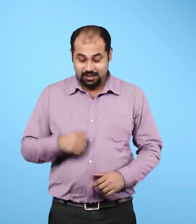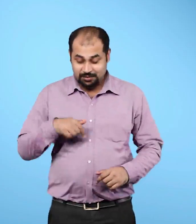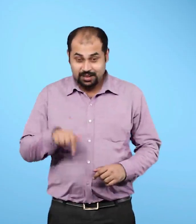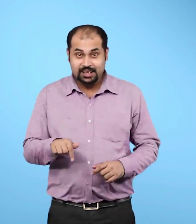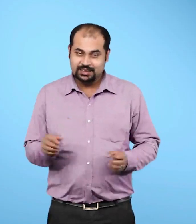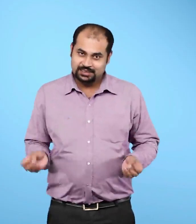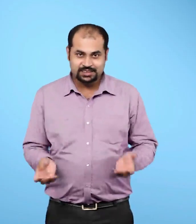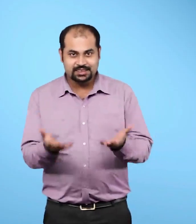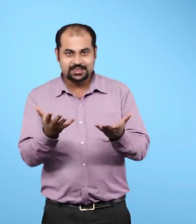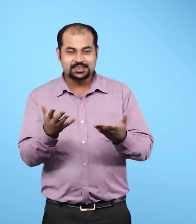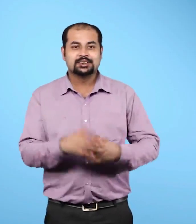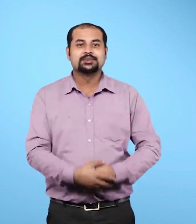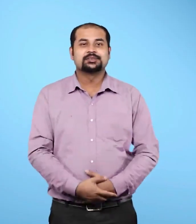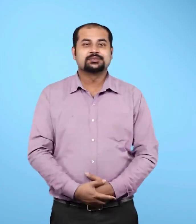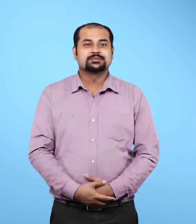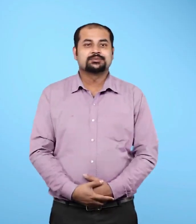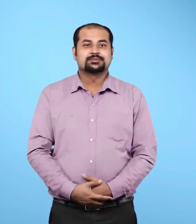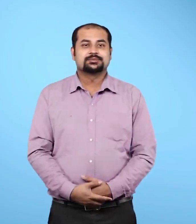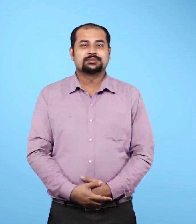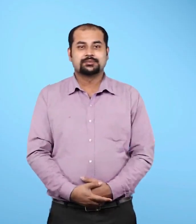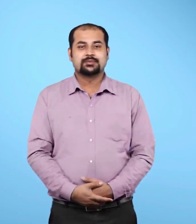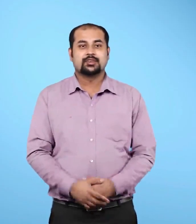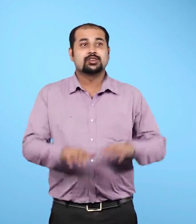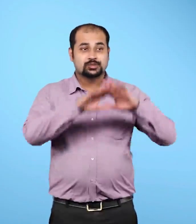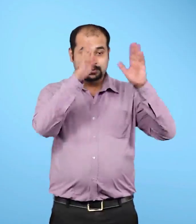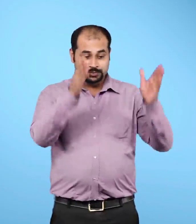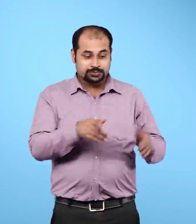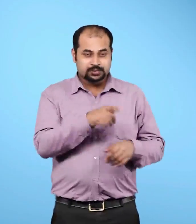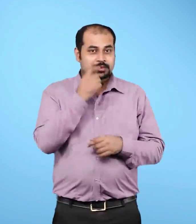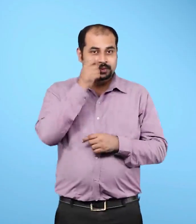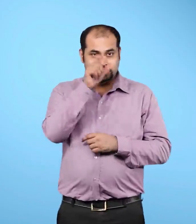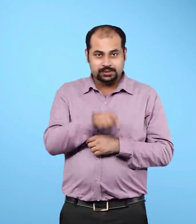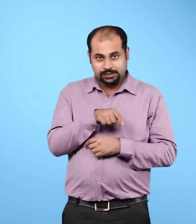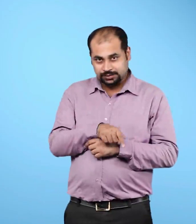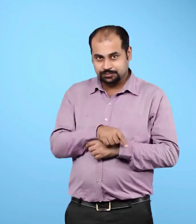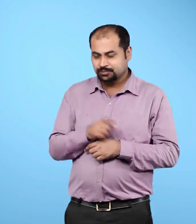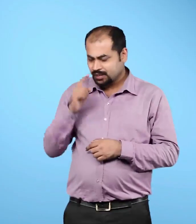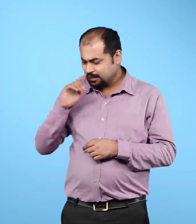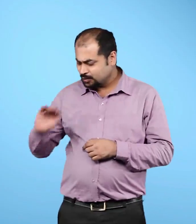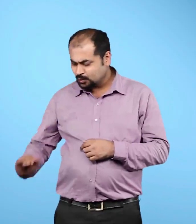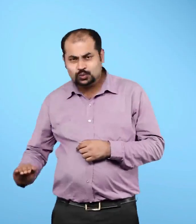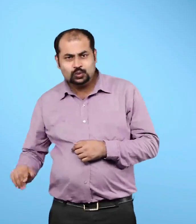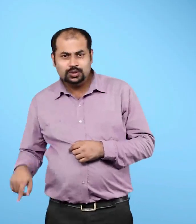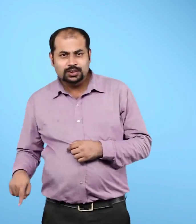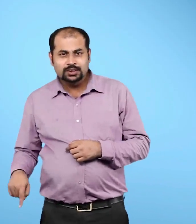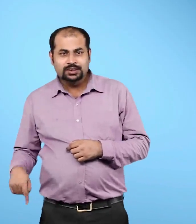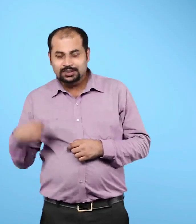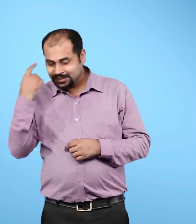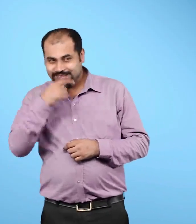Let's begin reading this page. Picture 1 shows an annoyed shopkeeper and the